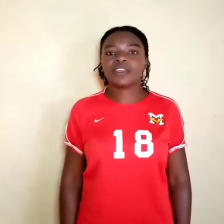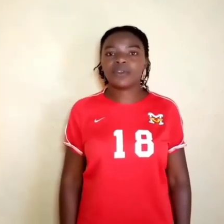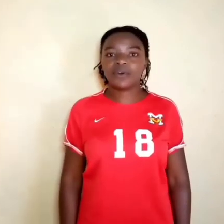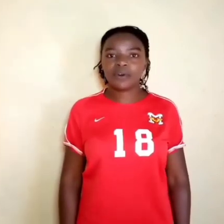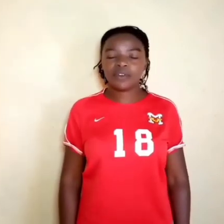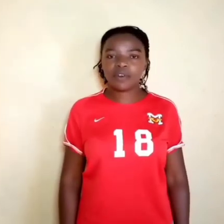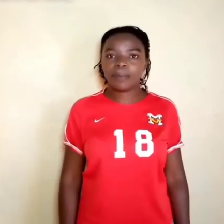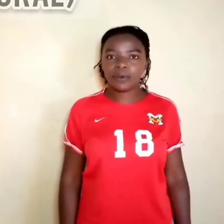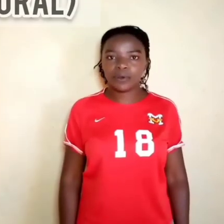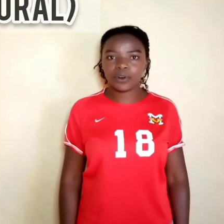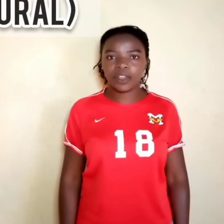You for plural,